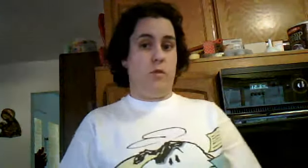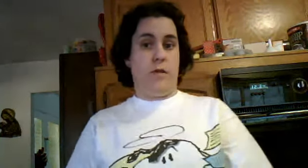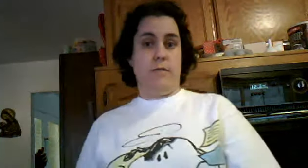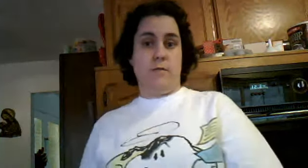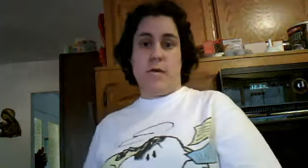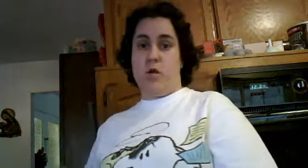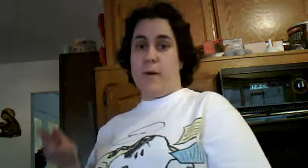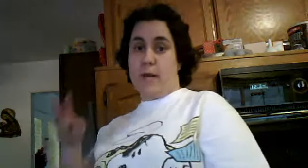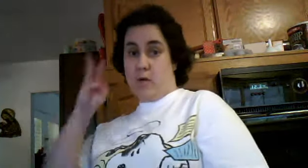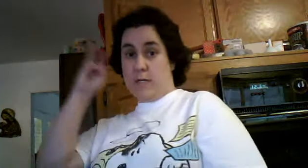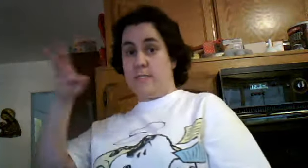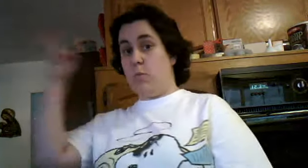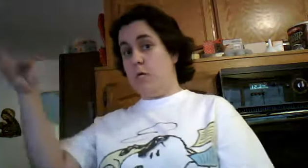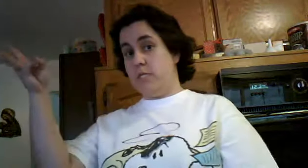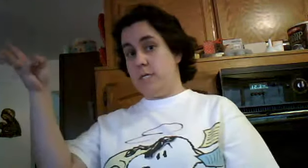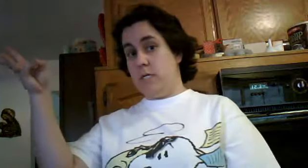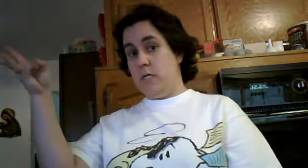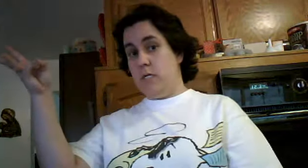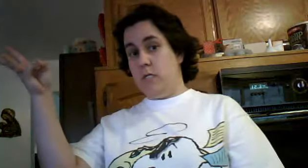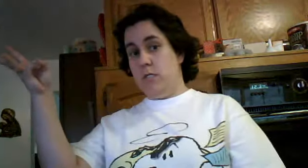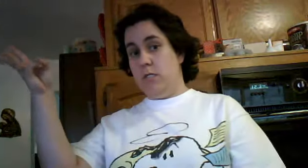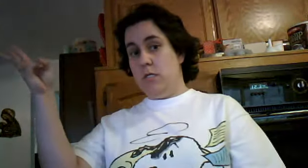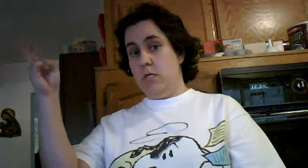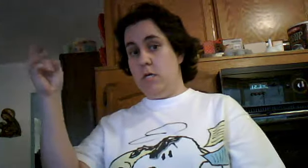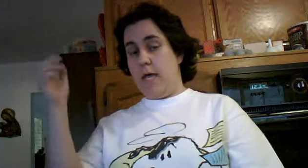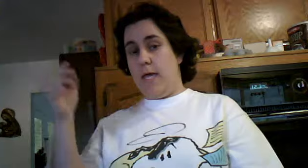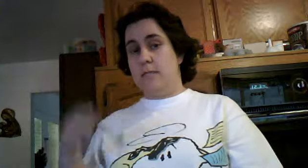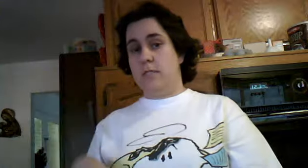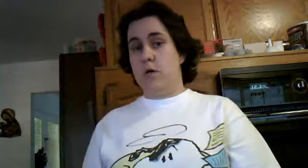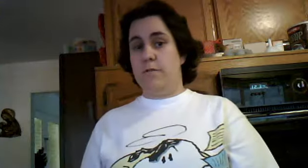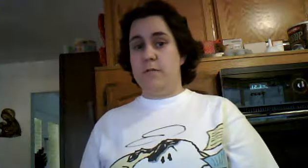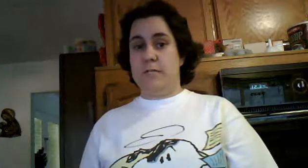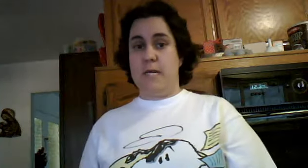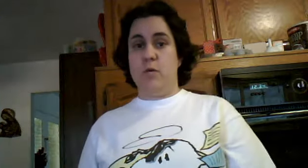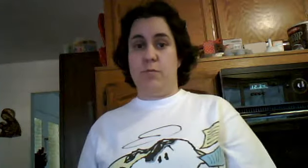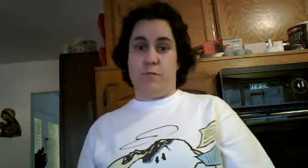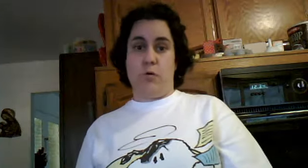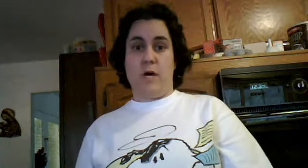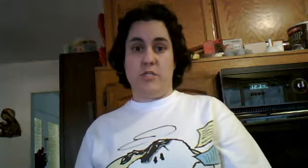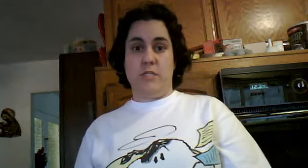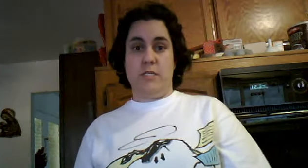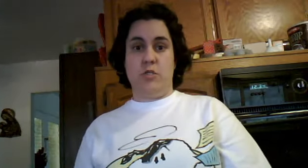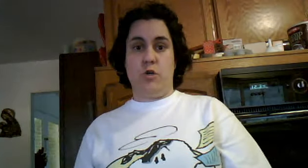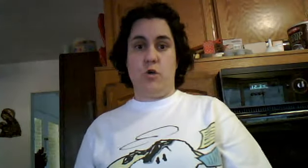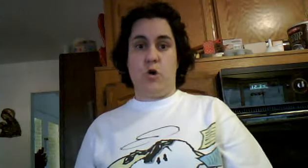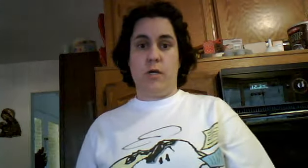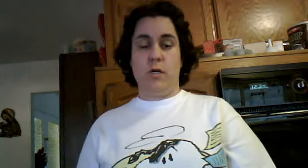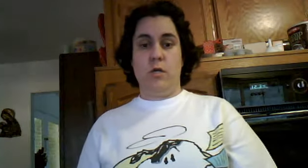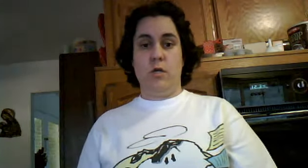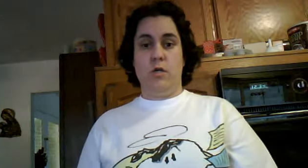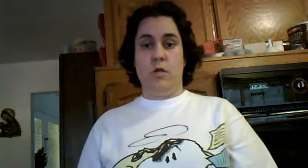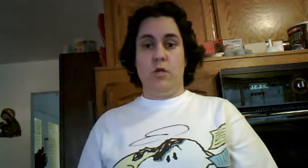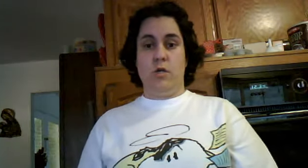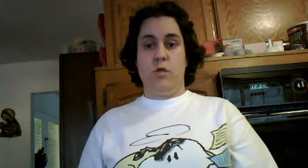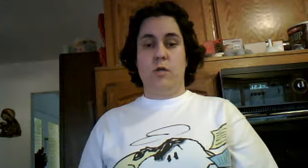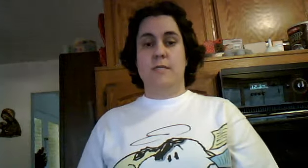other side of your body, you're going to sign Washington. And so if you're saying you prefer Washington to New York, you're going to